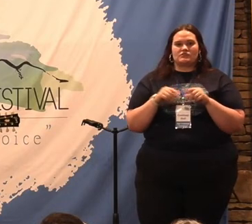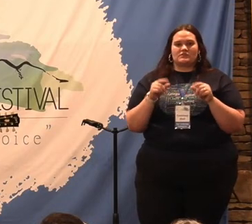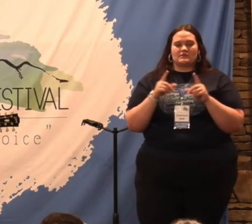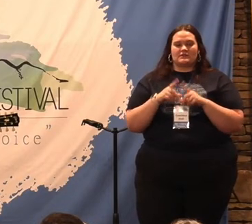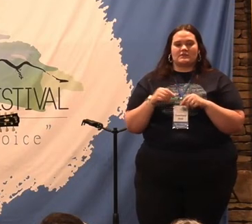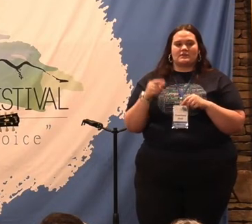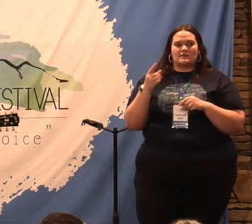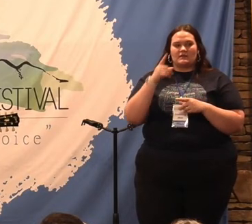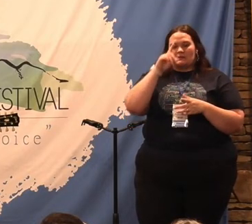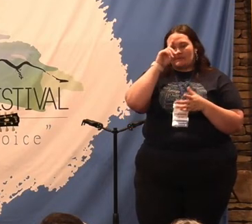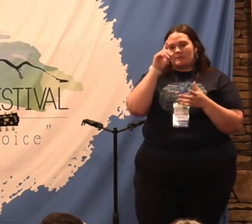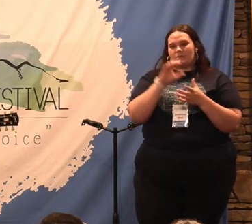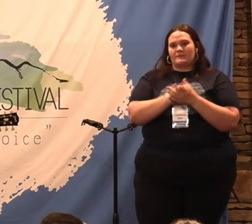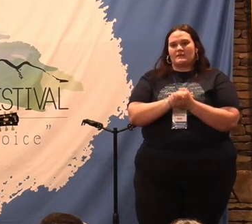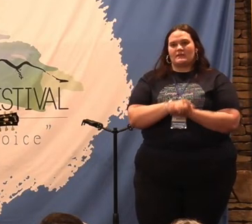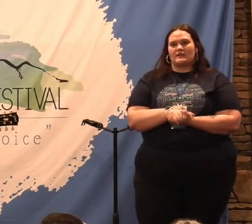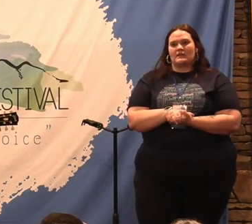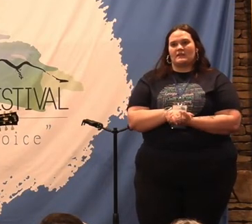they